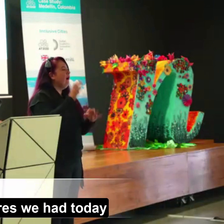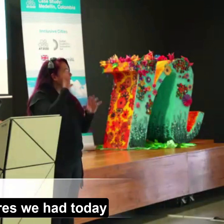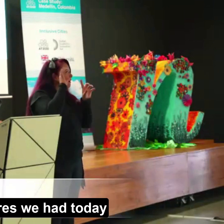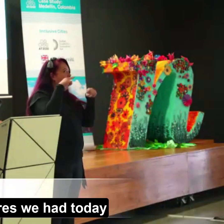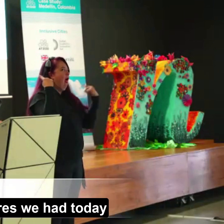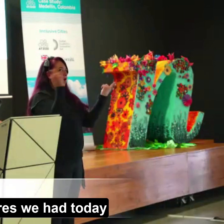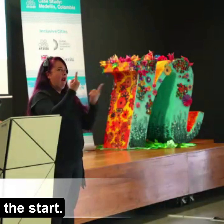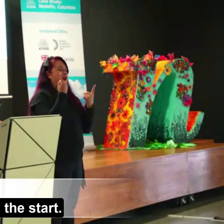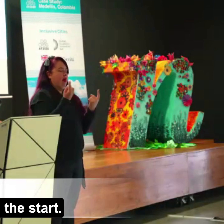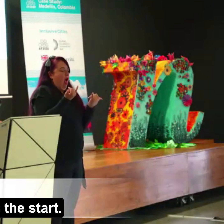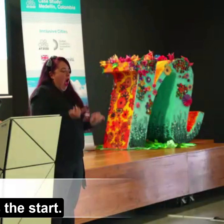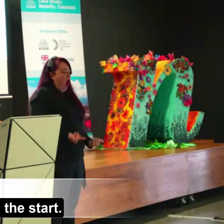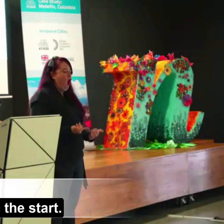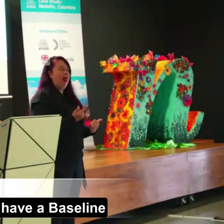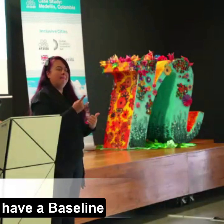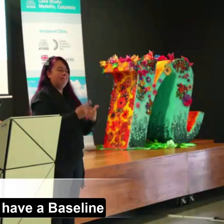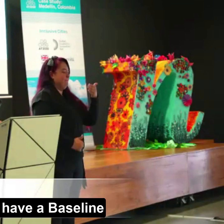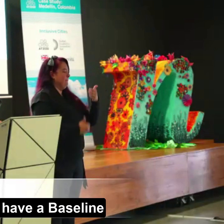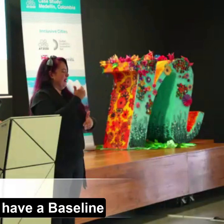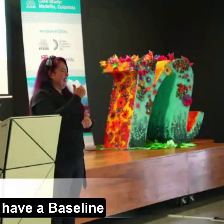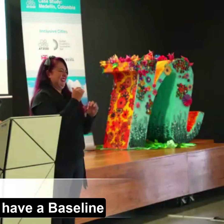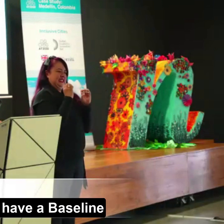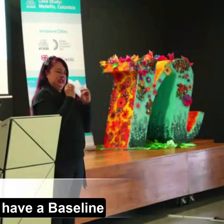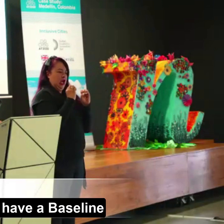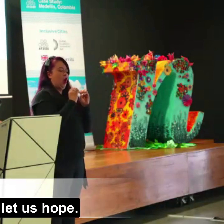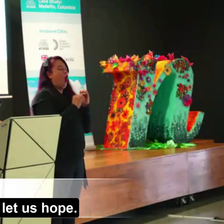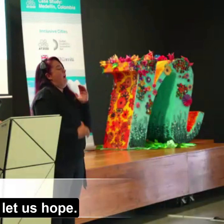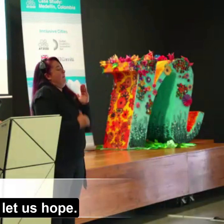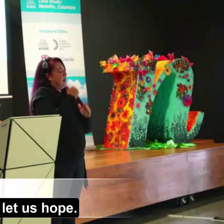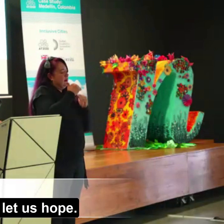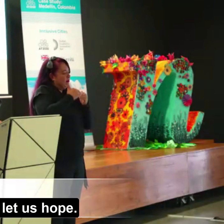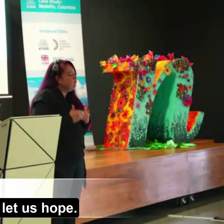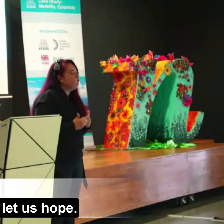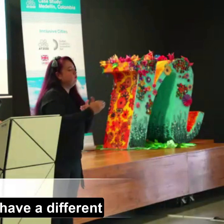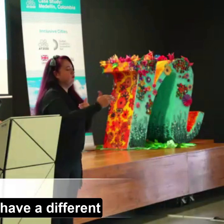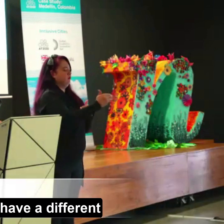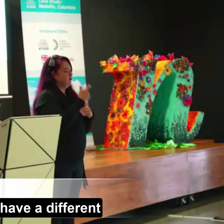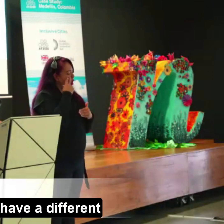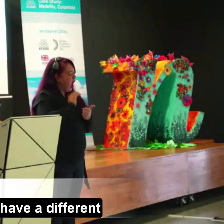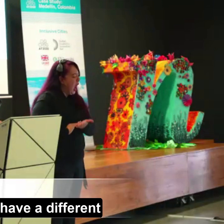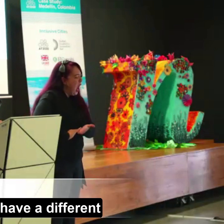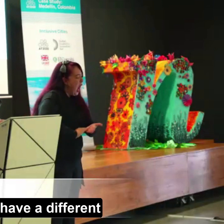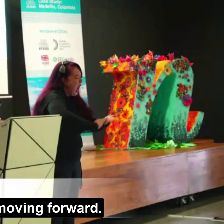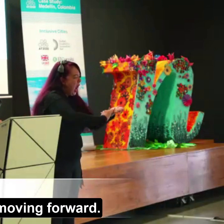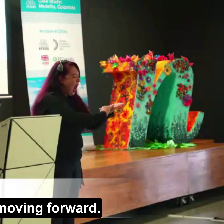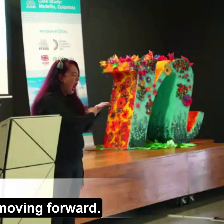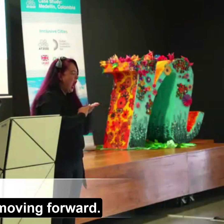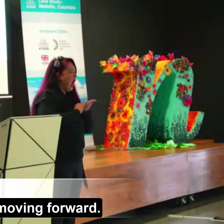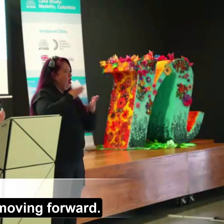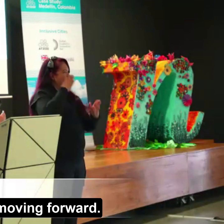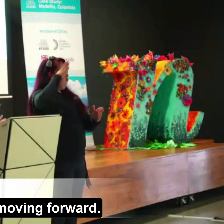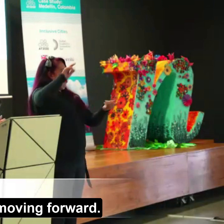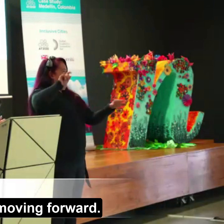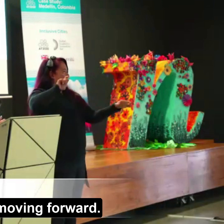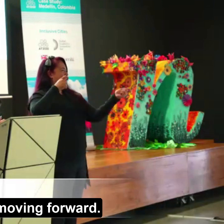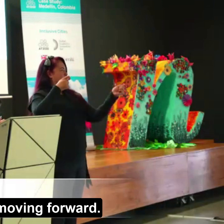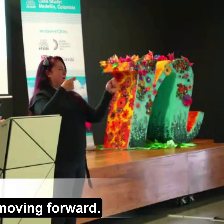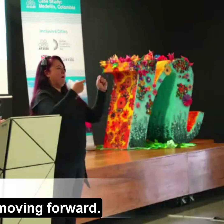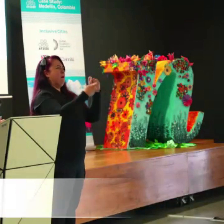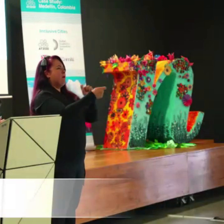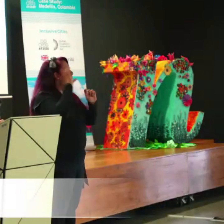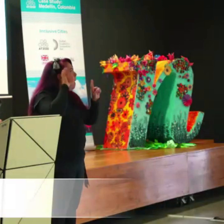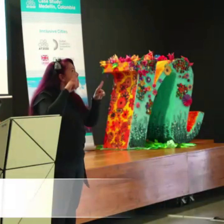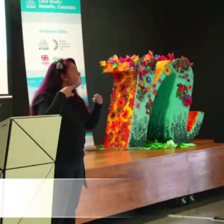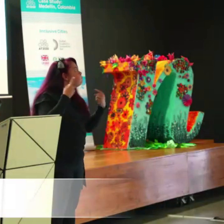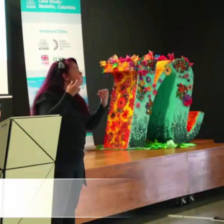had. Today is the start. Now we have a baseline, and let us hope we will have a different reality moving